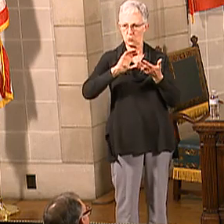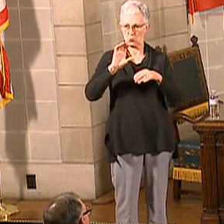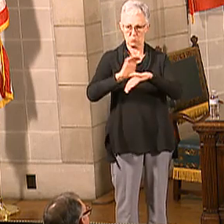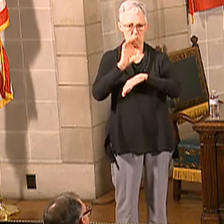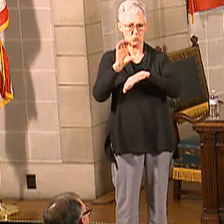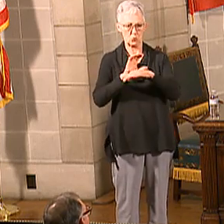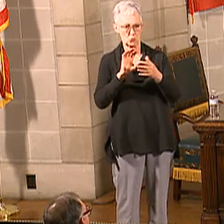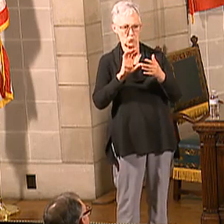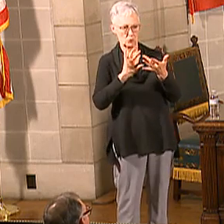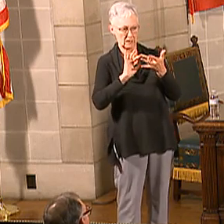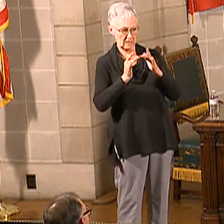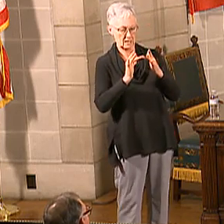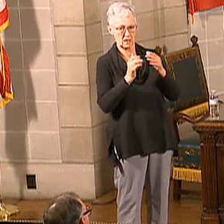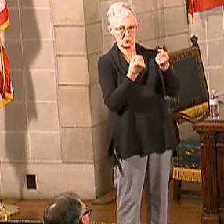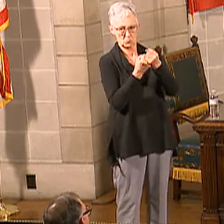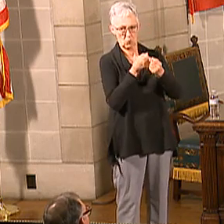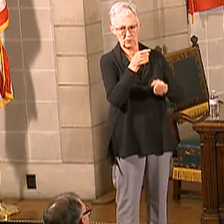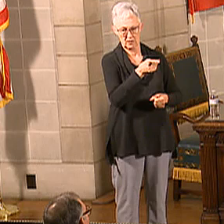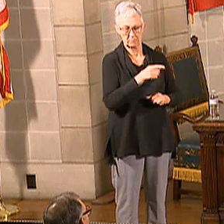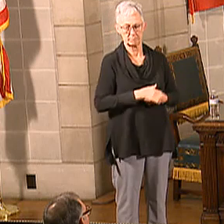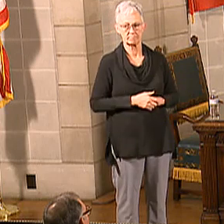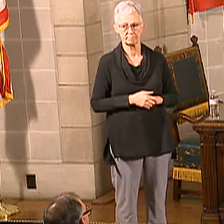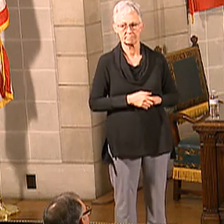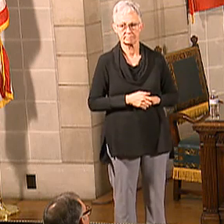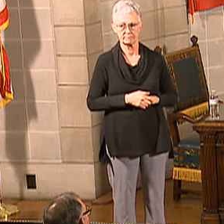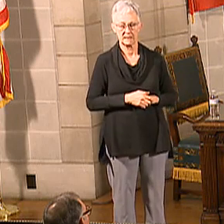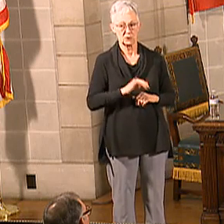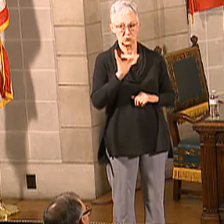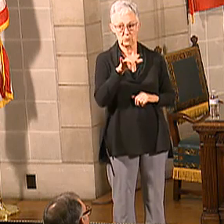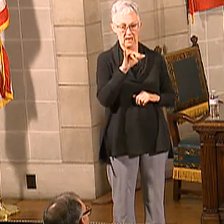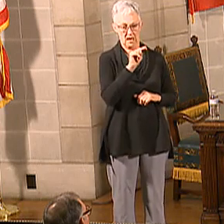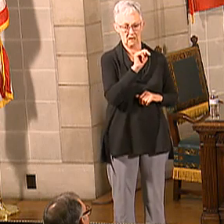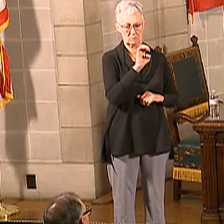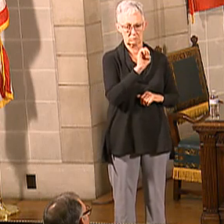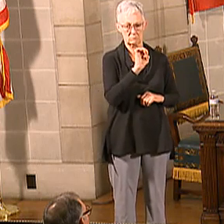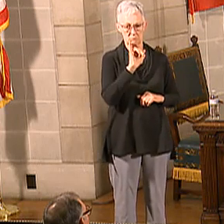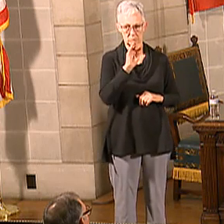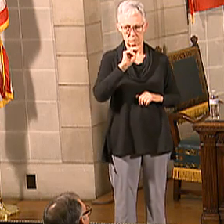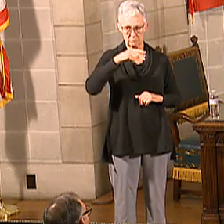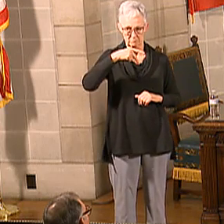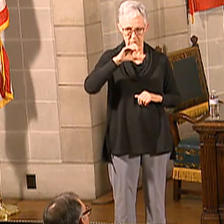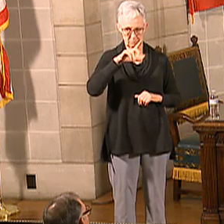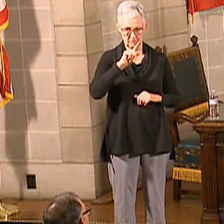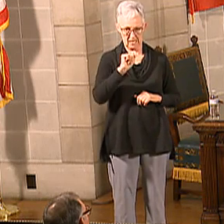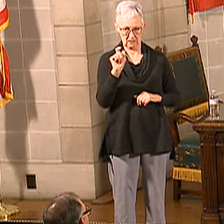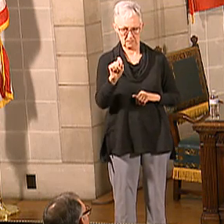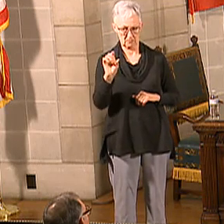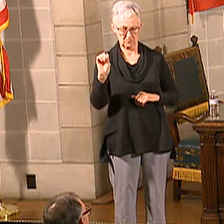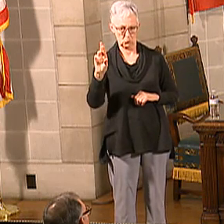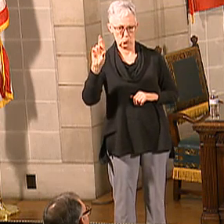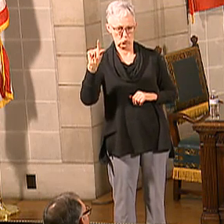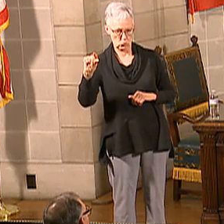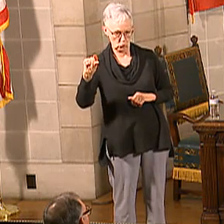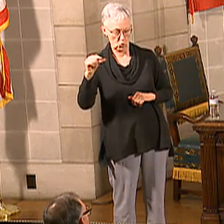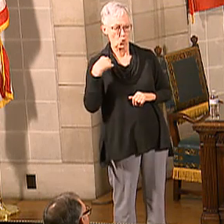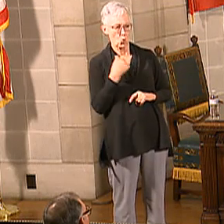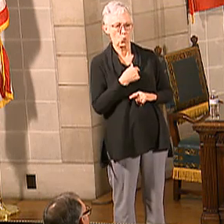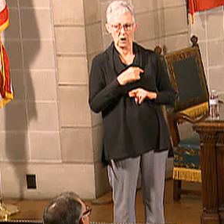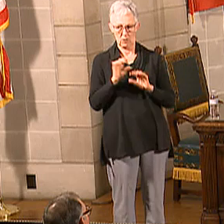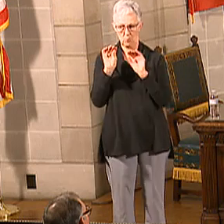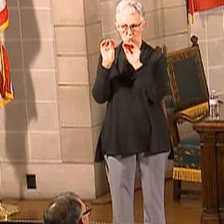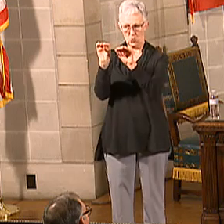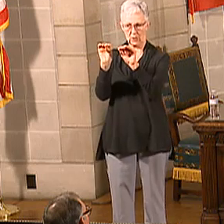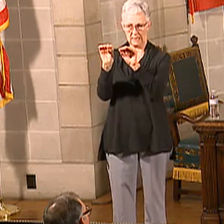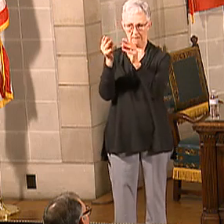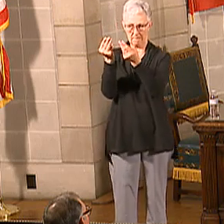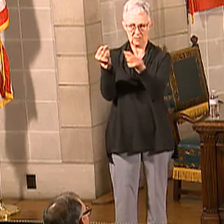last comment about that neimpact.org. We are placing educational resource material for virtual learning to be used